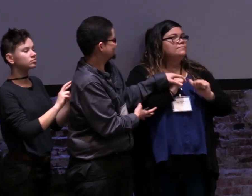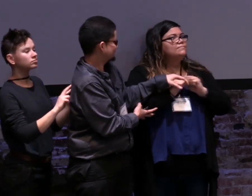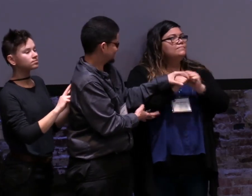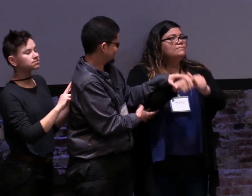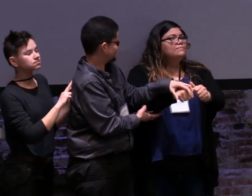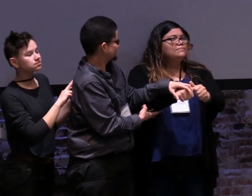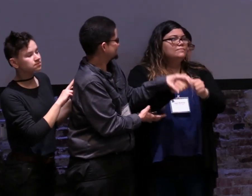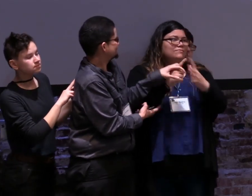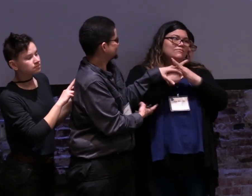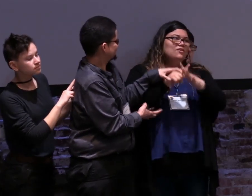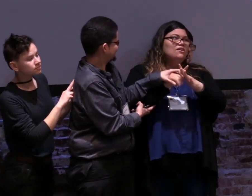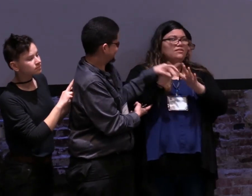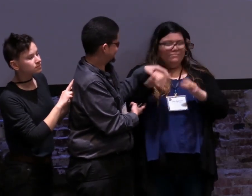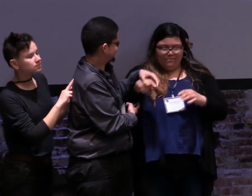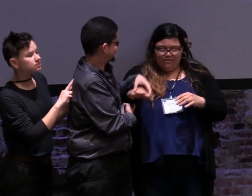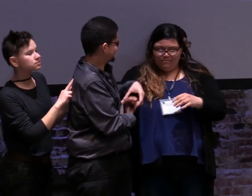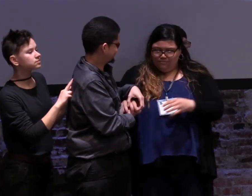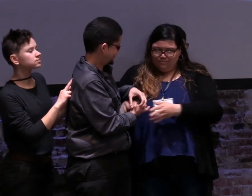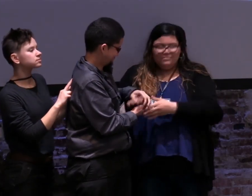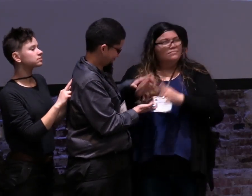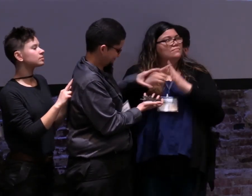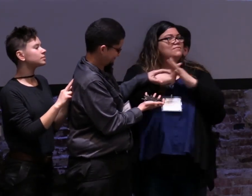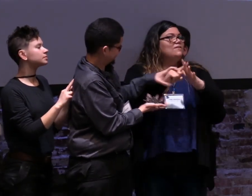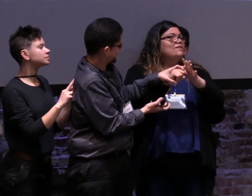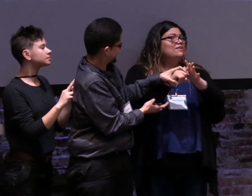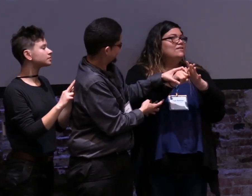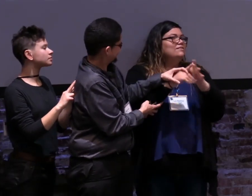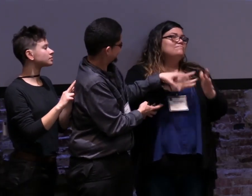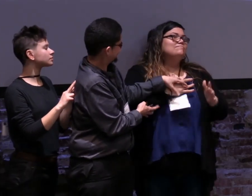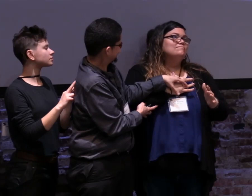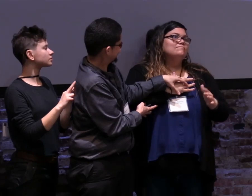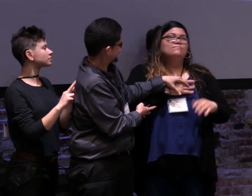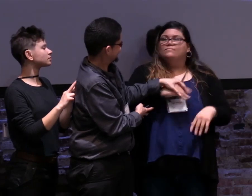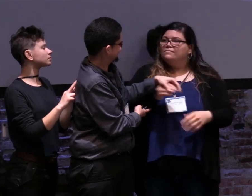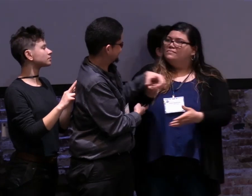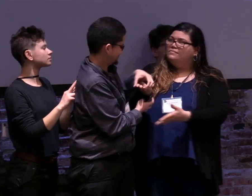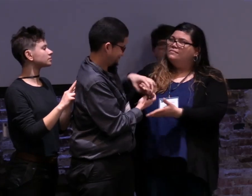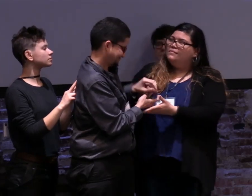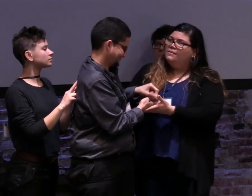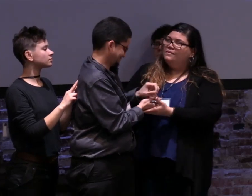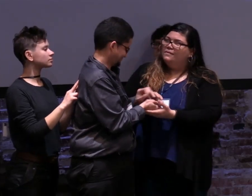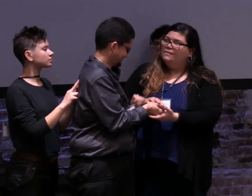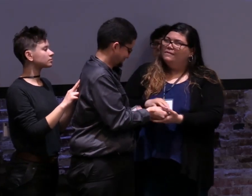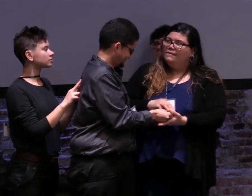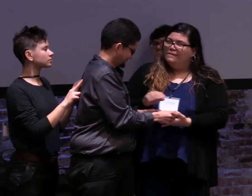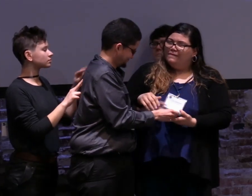from, because we are all in one community, the theatrical community.